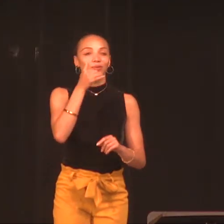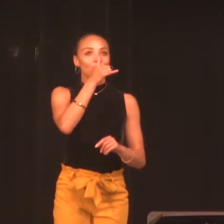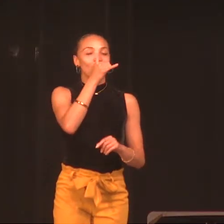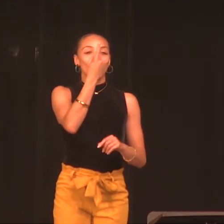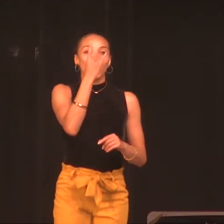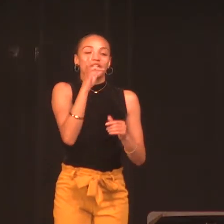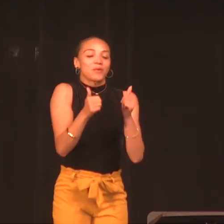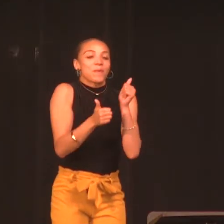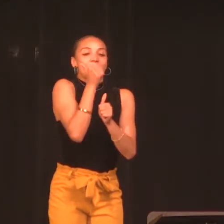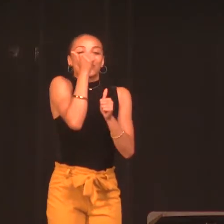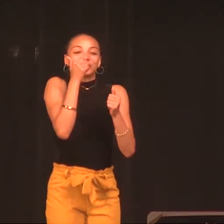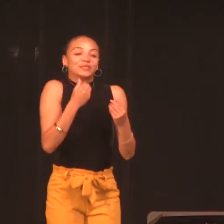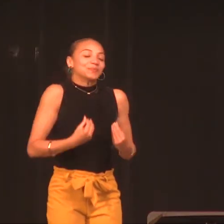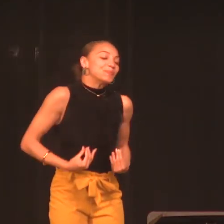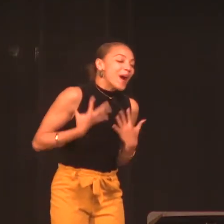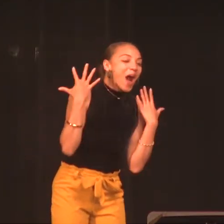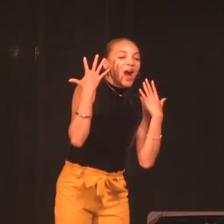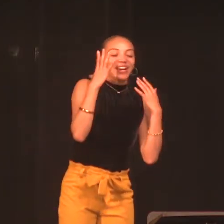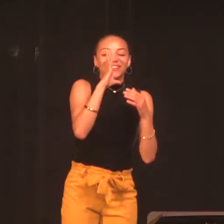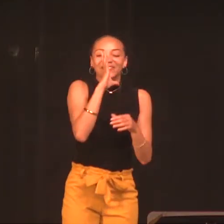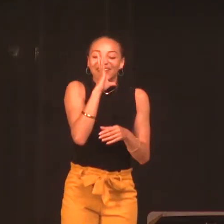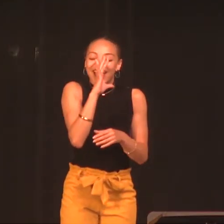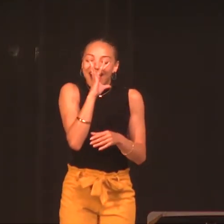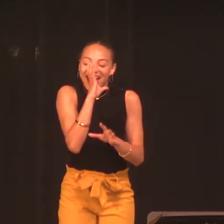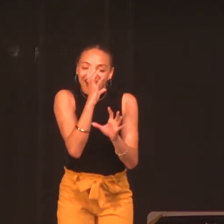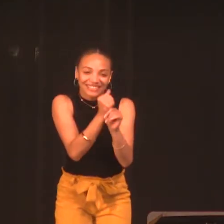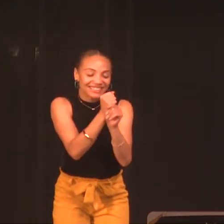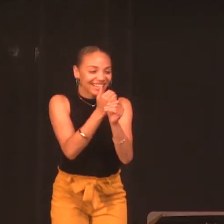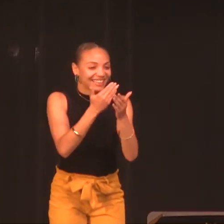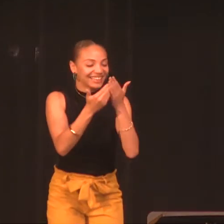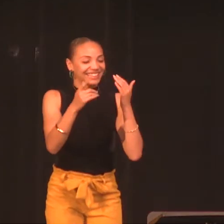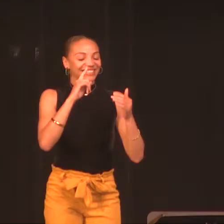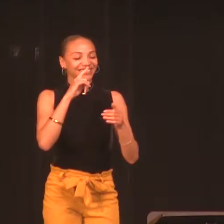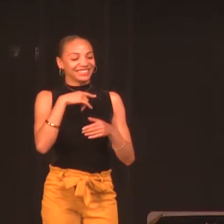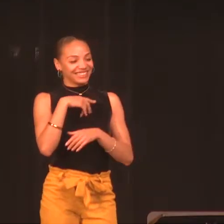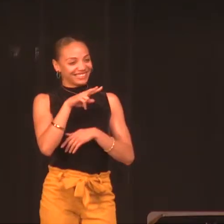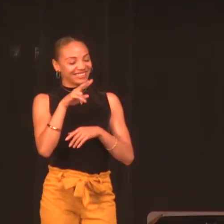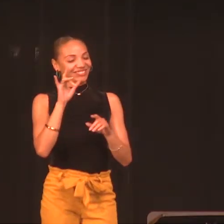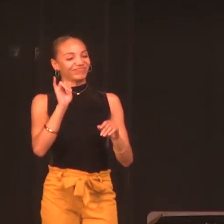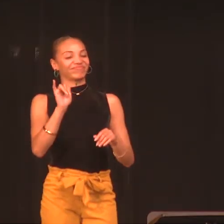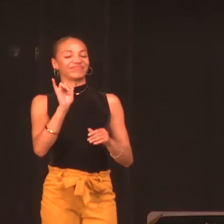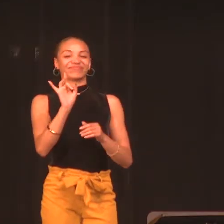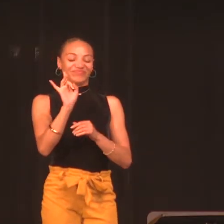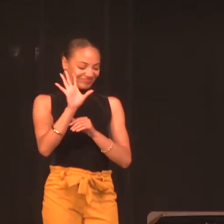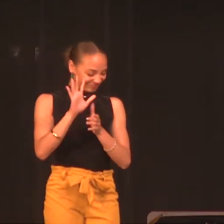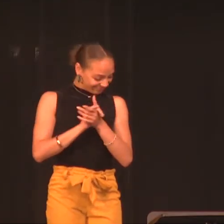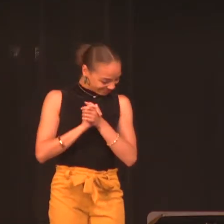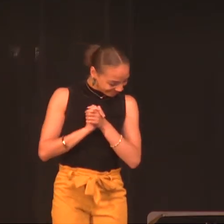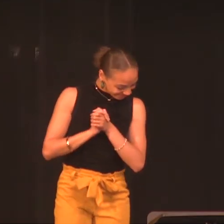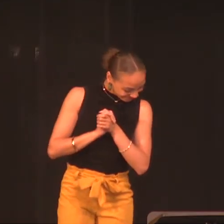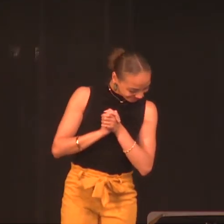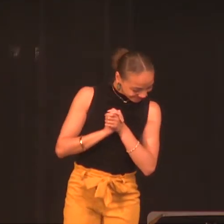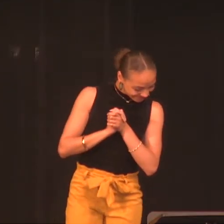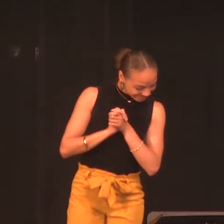Her curiosity is one of the most inspiring and fascinating things that I have gotten to experience.